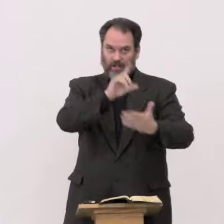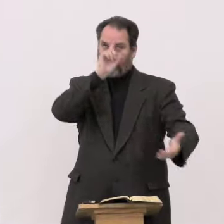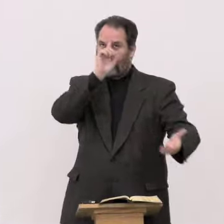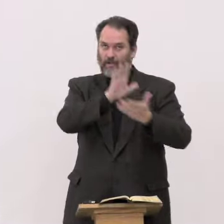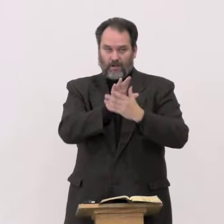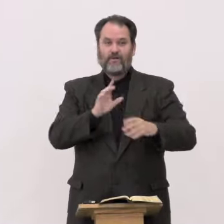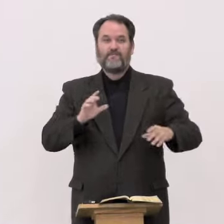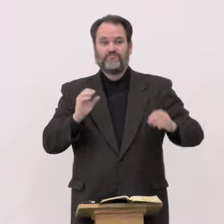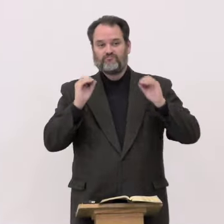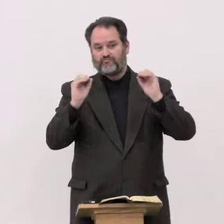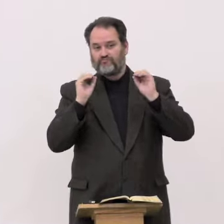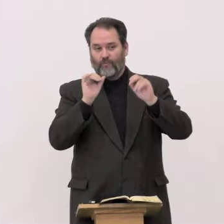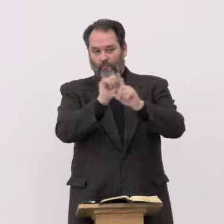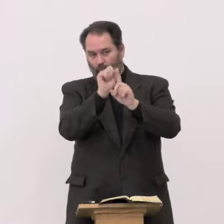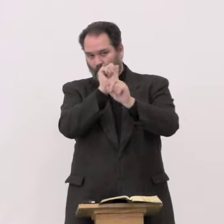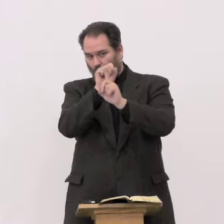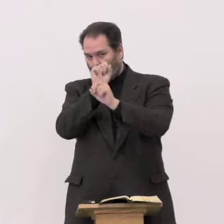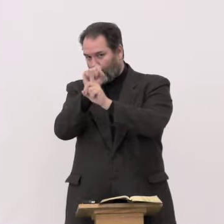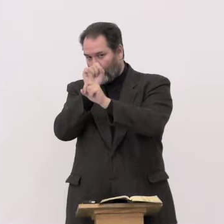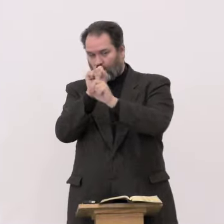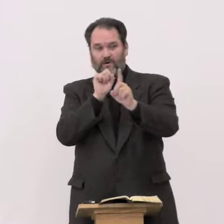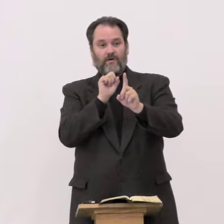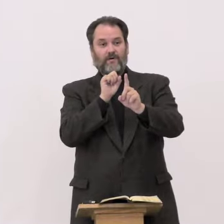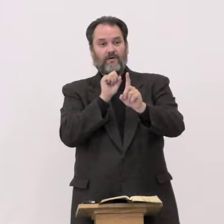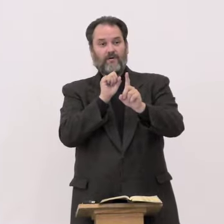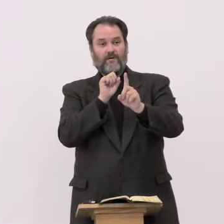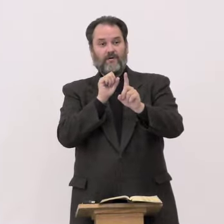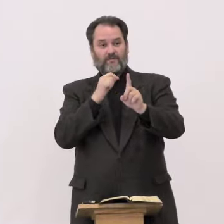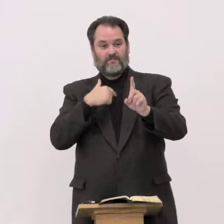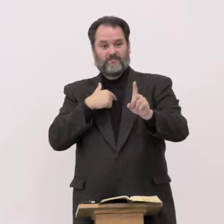teaching something else and everyone start believing him.